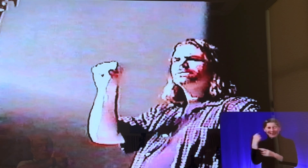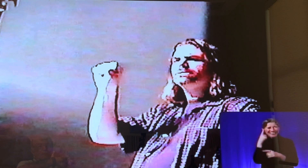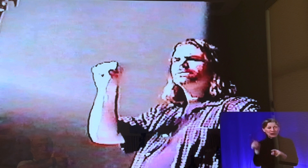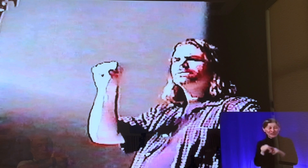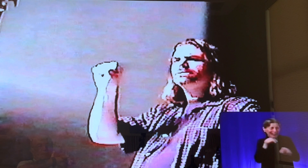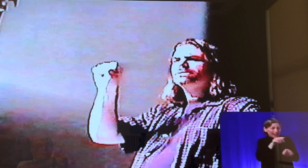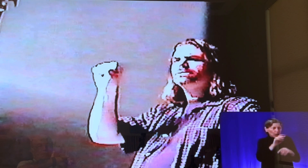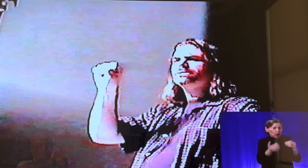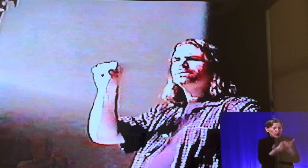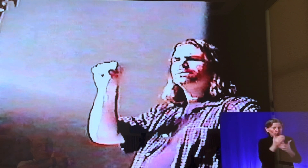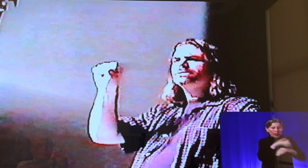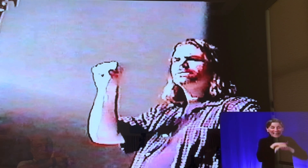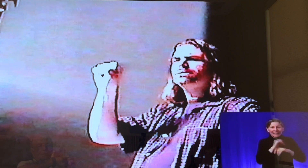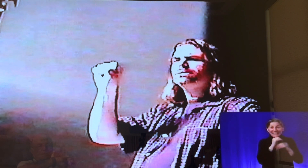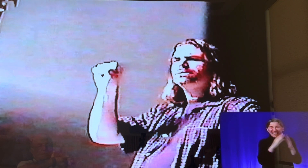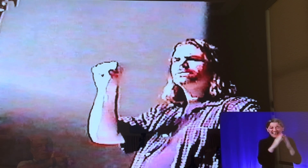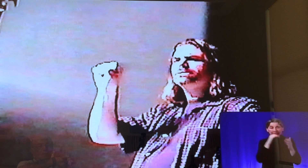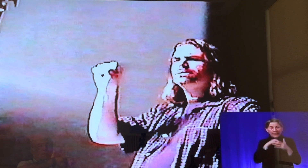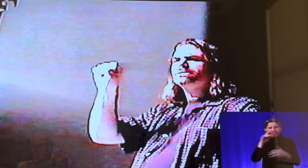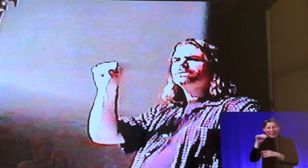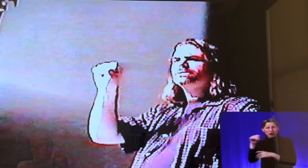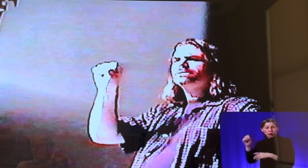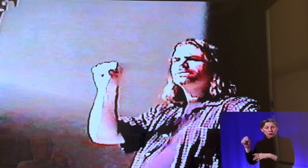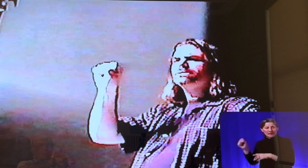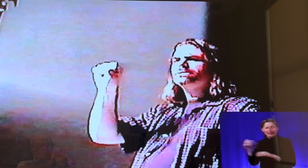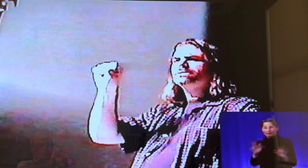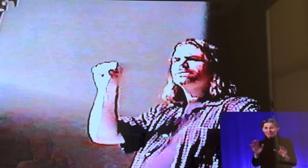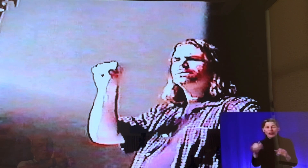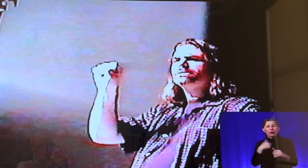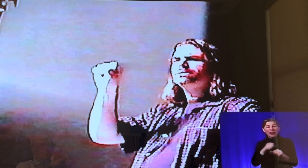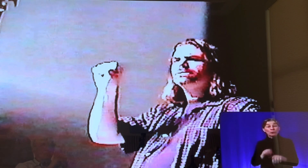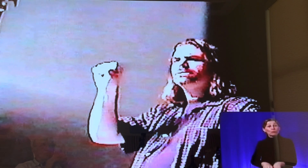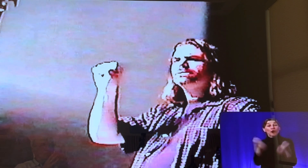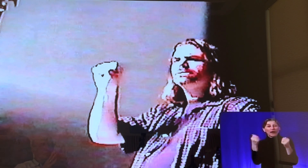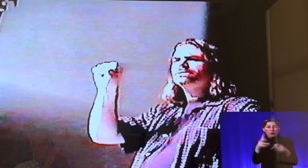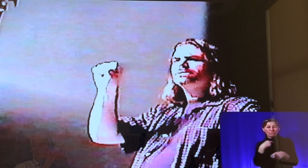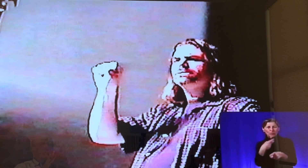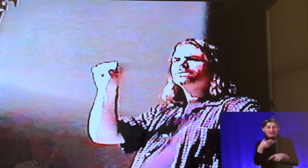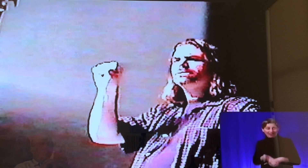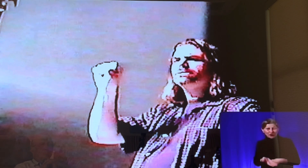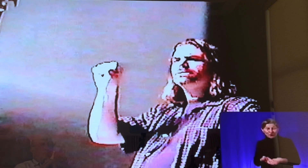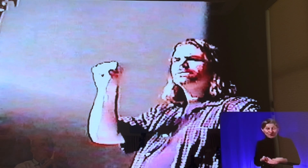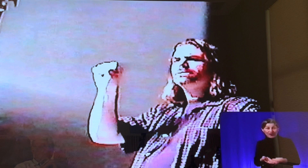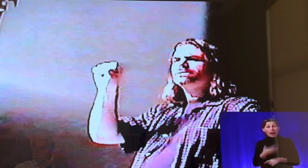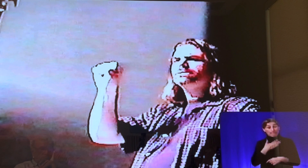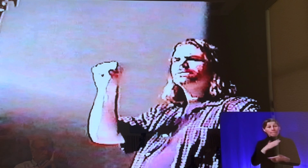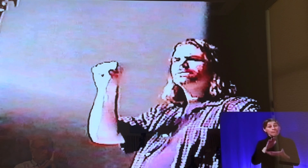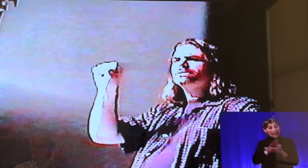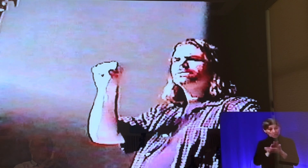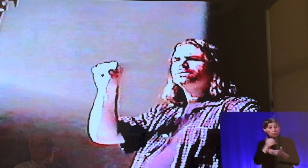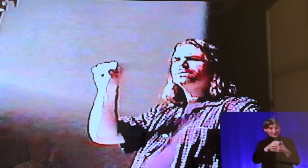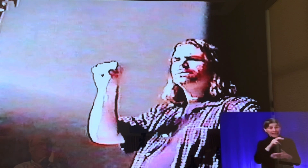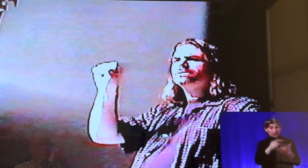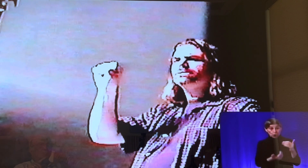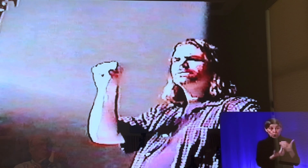the city in Massachusetts. So you've got to make some kind of break there. My school was in New England. It was